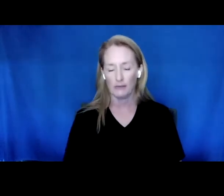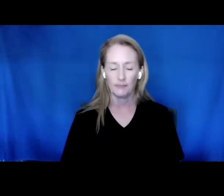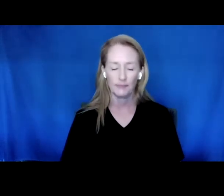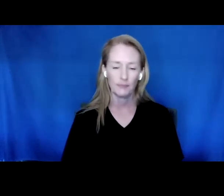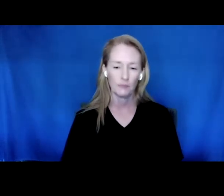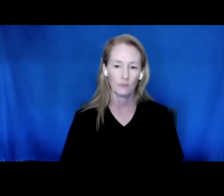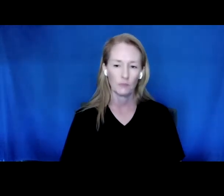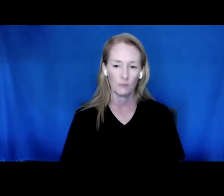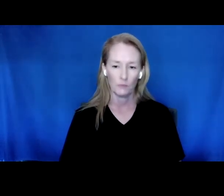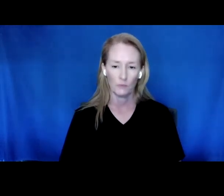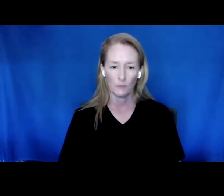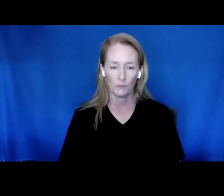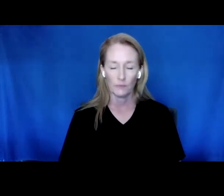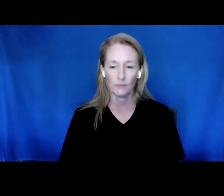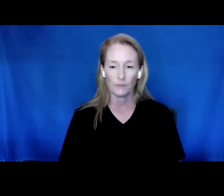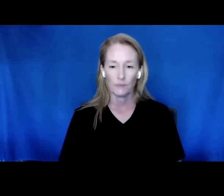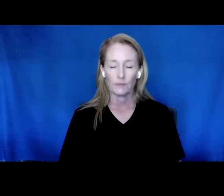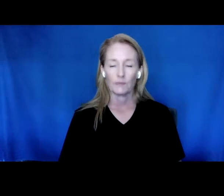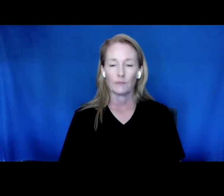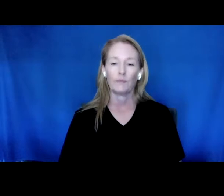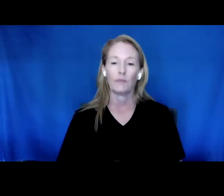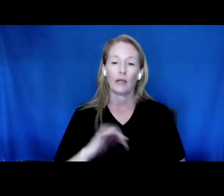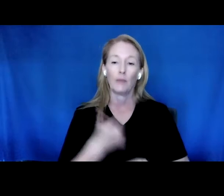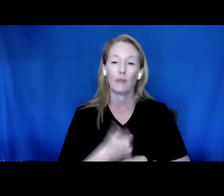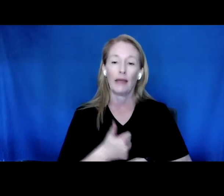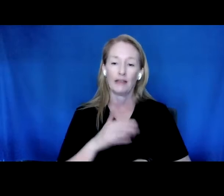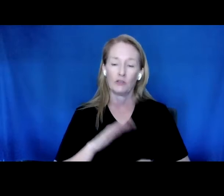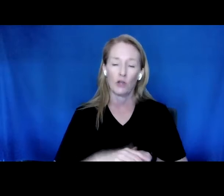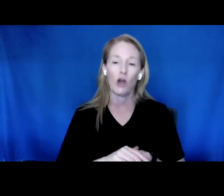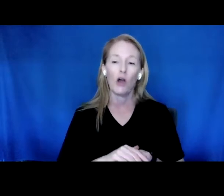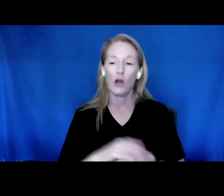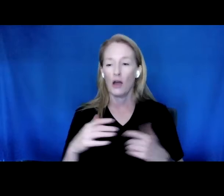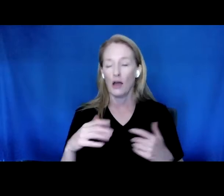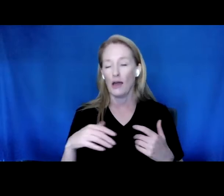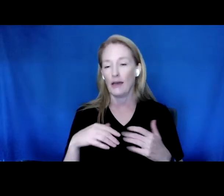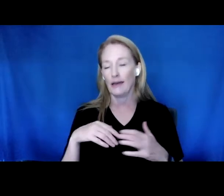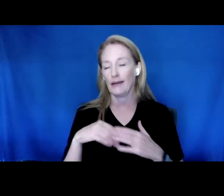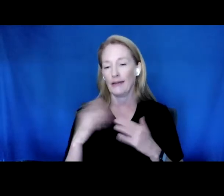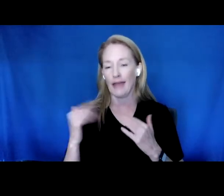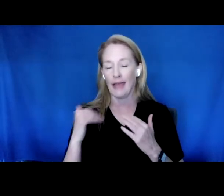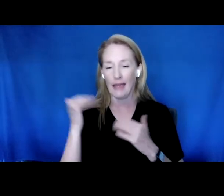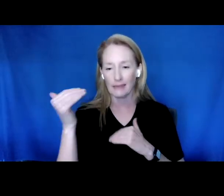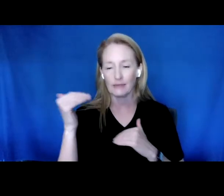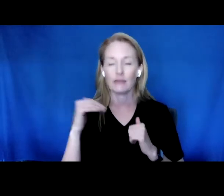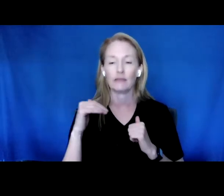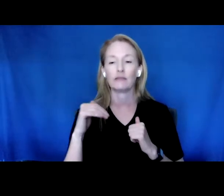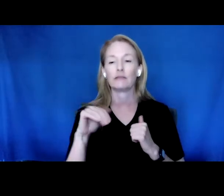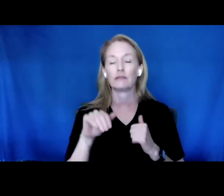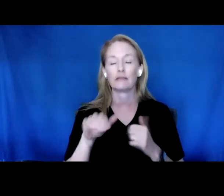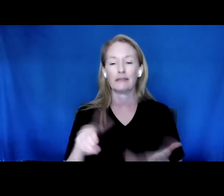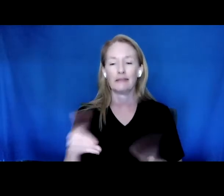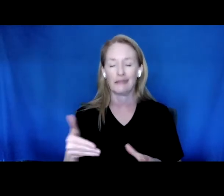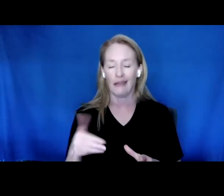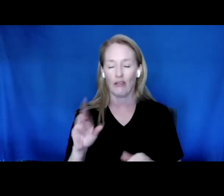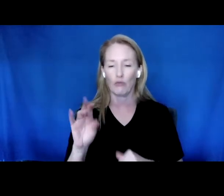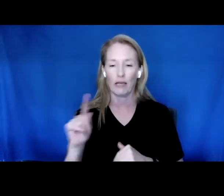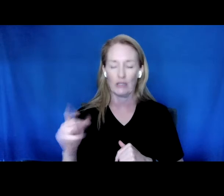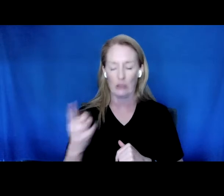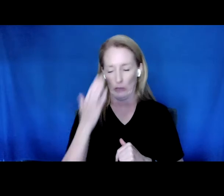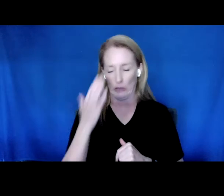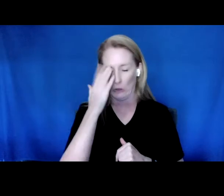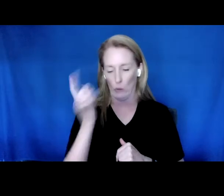So based on our excess death rates, we now know which periods of risk to focus on as a state and who our priority populations